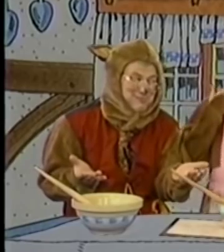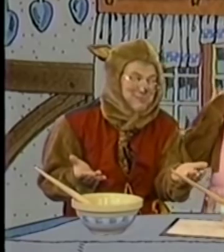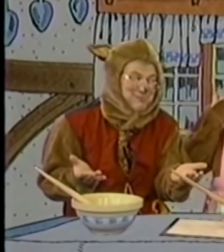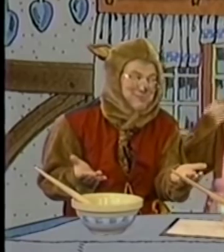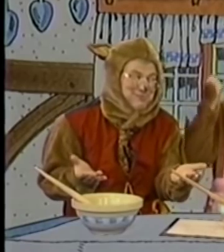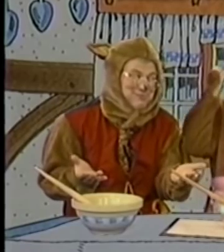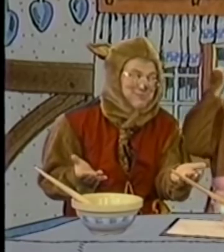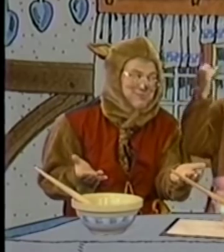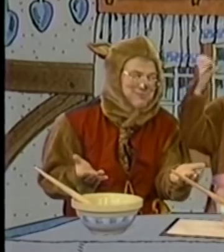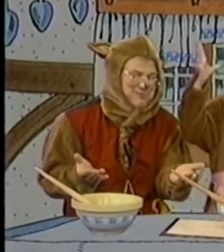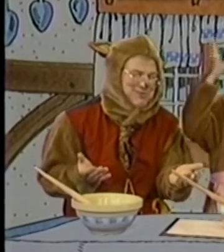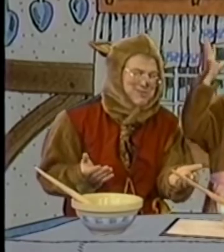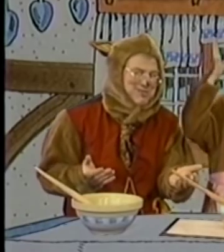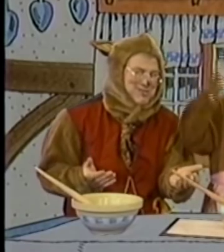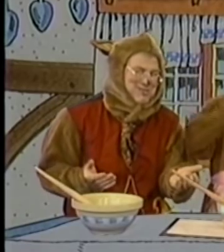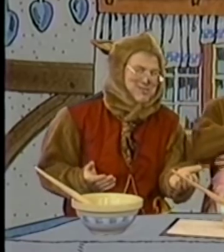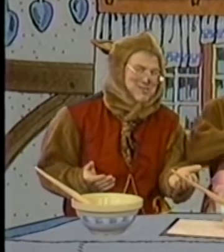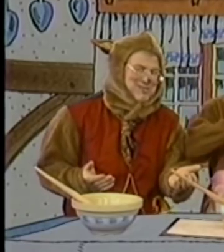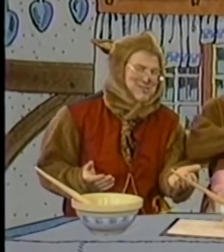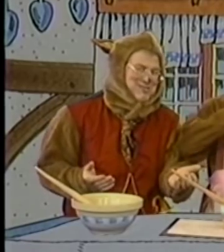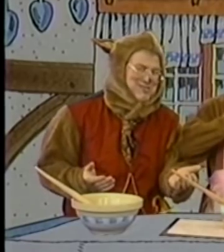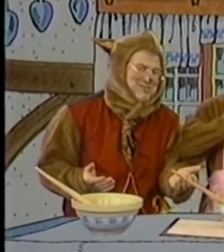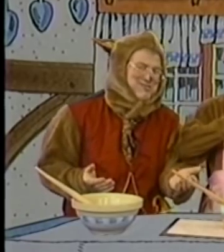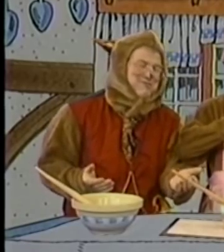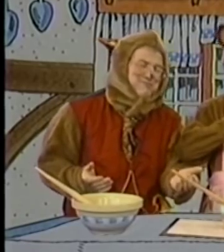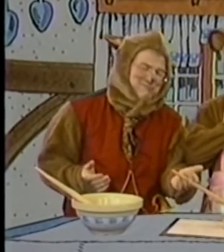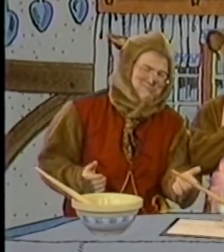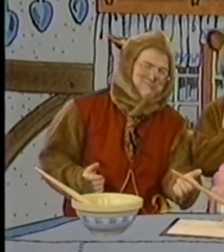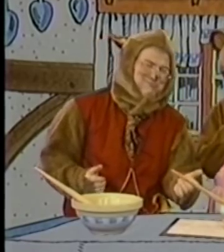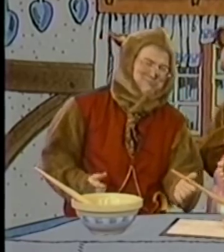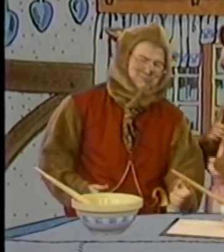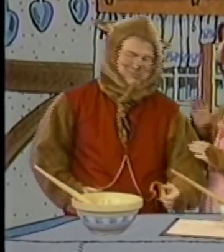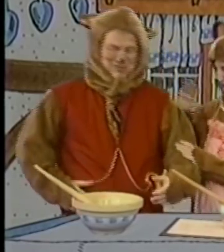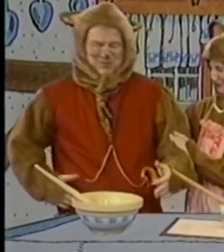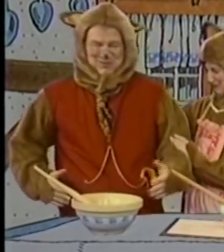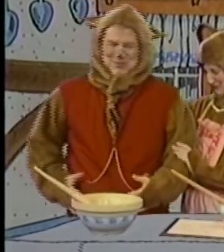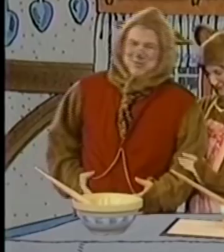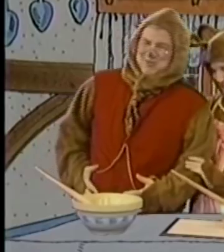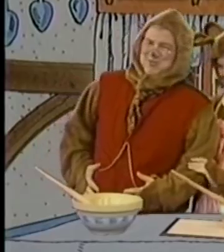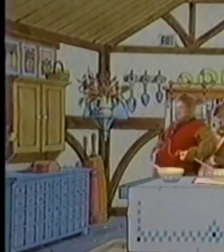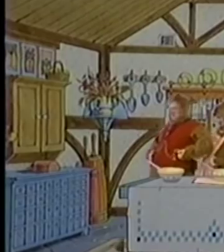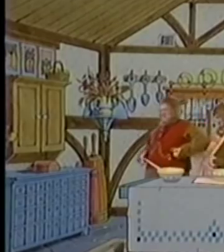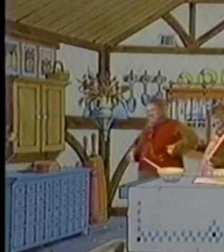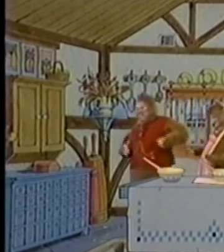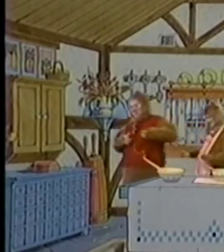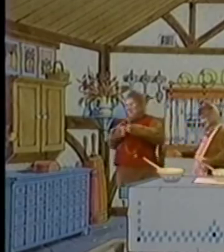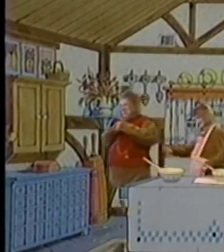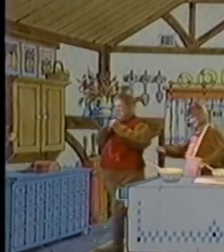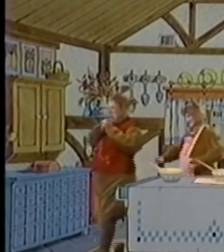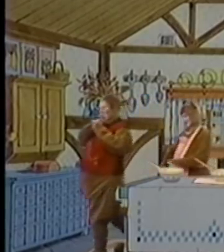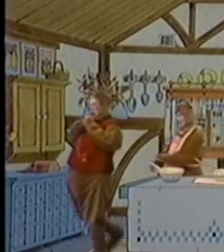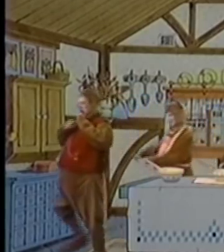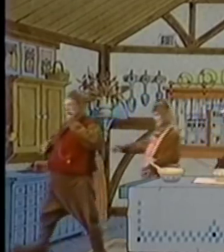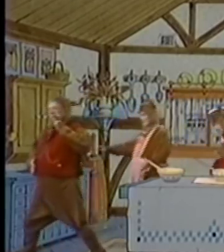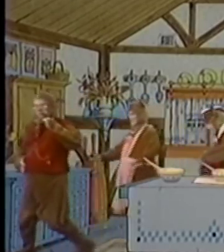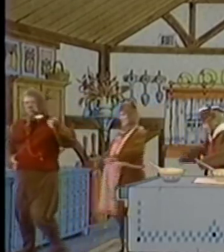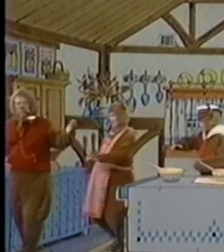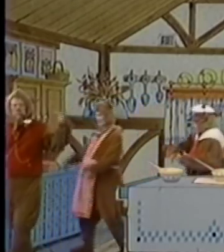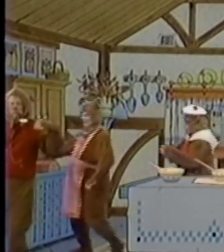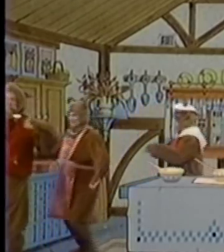Good idea, papa bear, said mama bear and baby bear. And off they